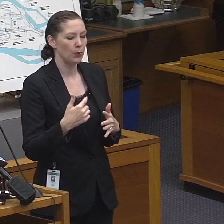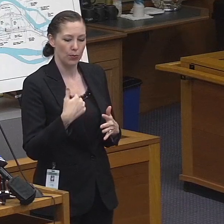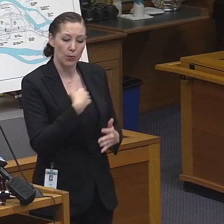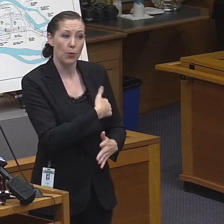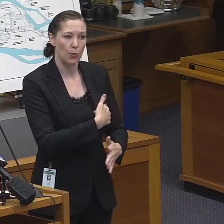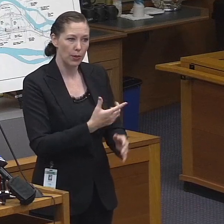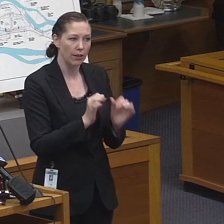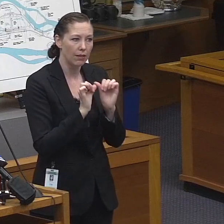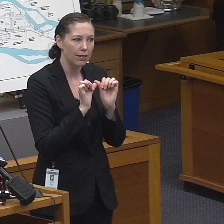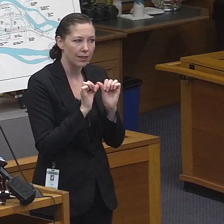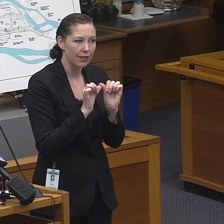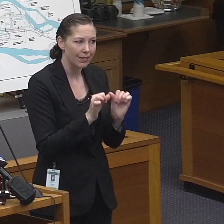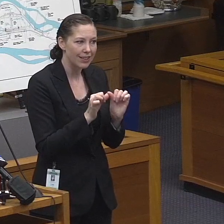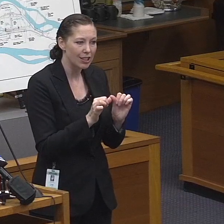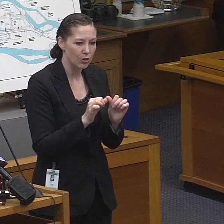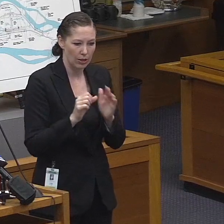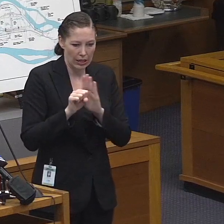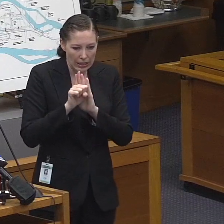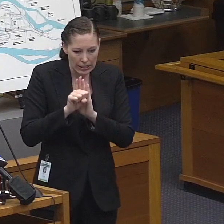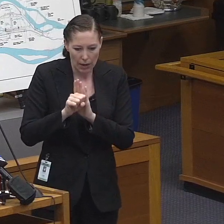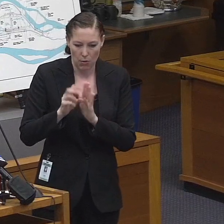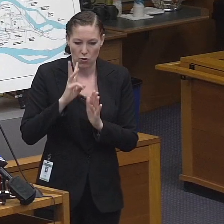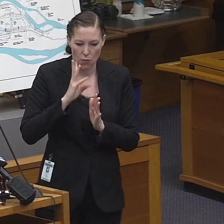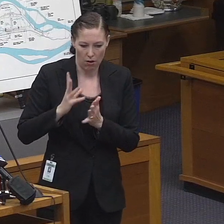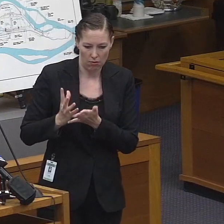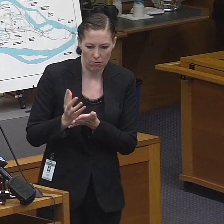we continue to take samples throughout